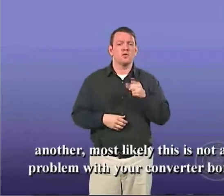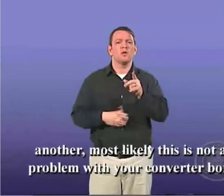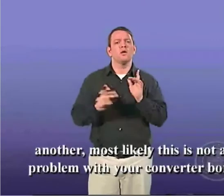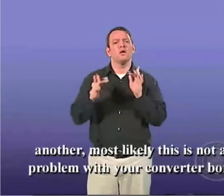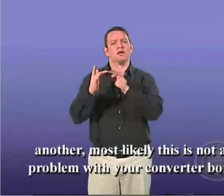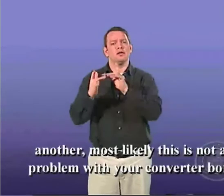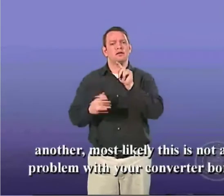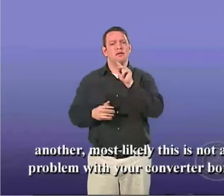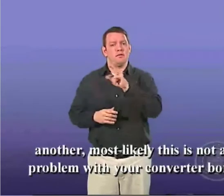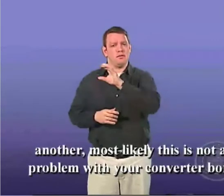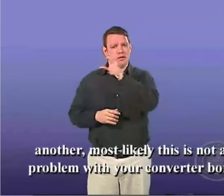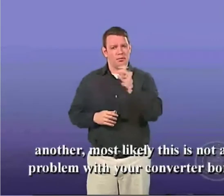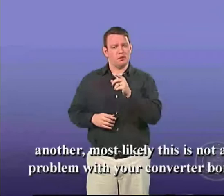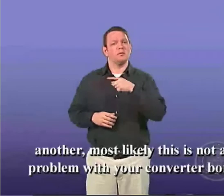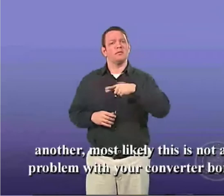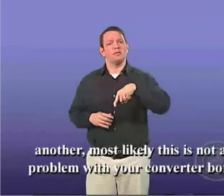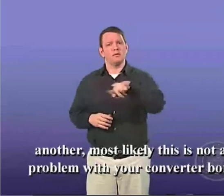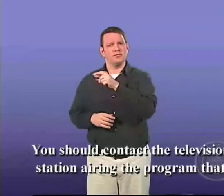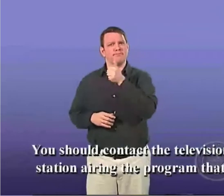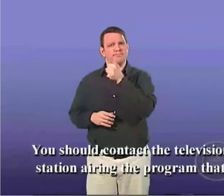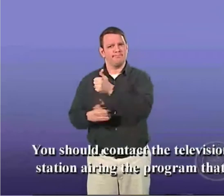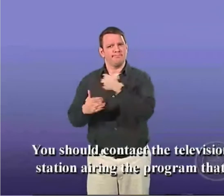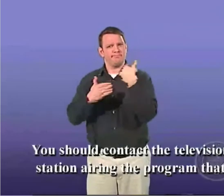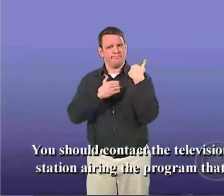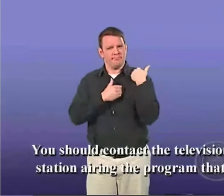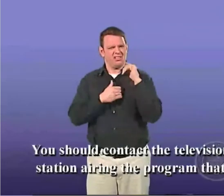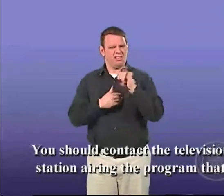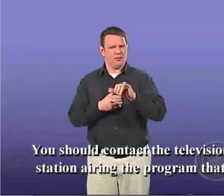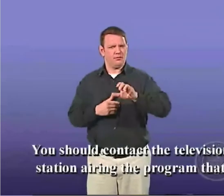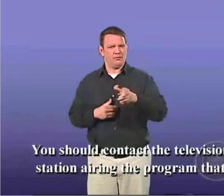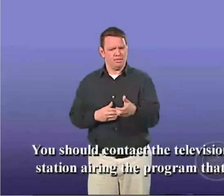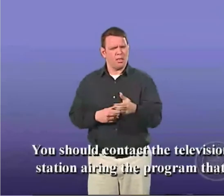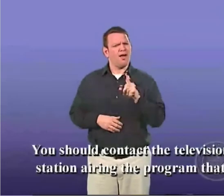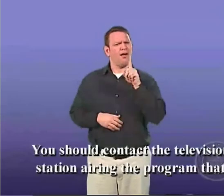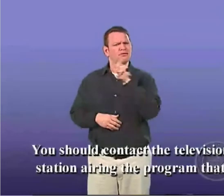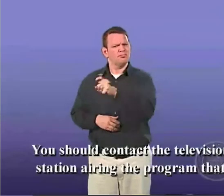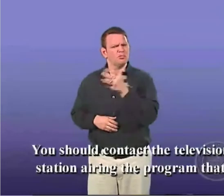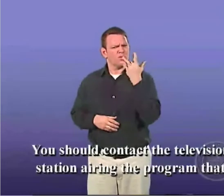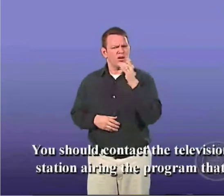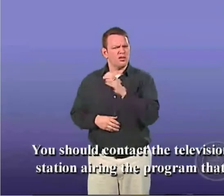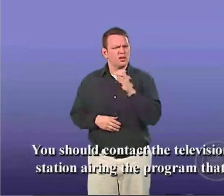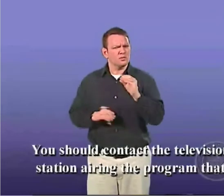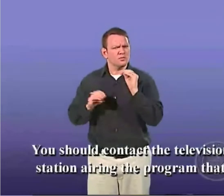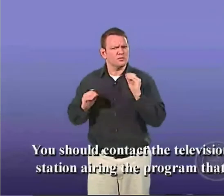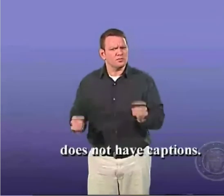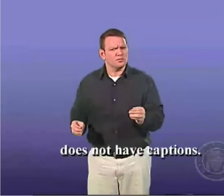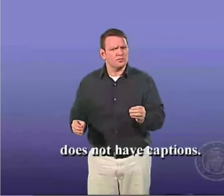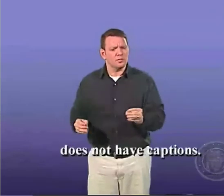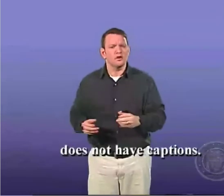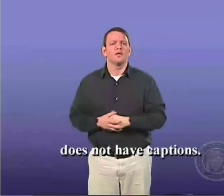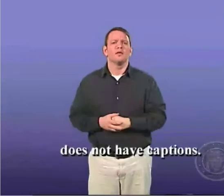is not a problem with your converter box. You should contact the television station airing the program that does not have